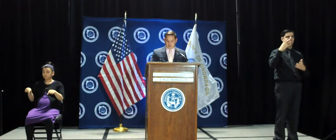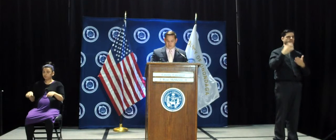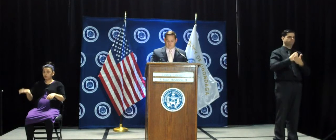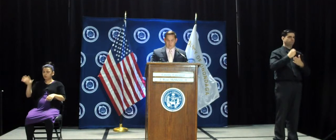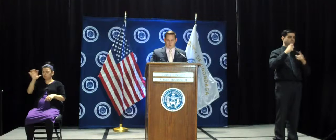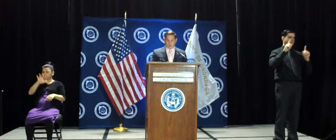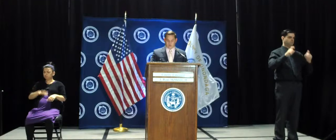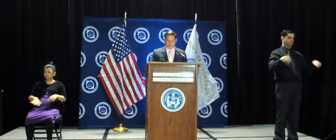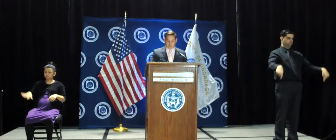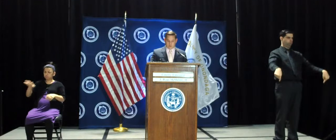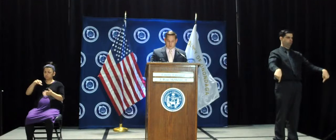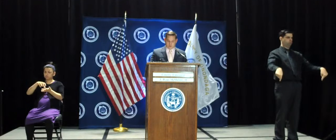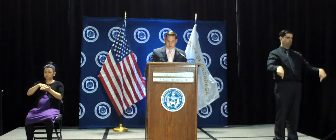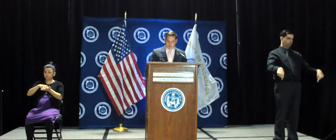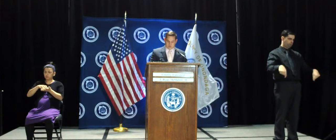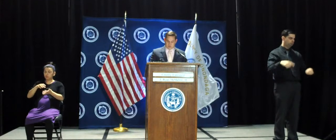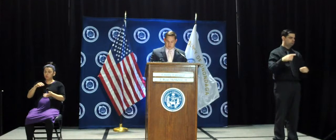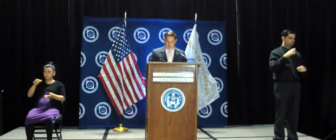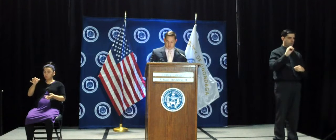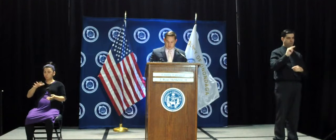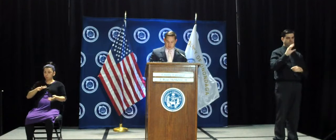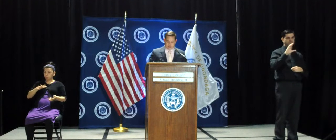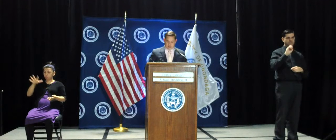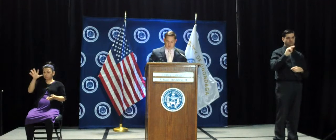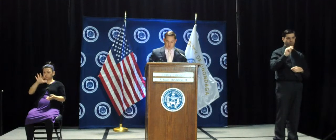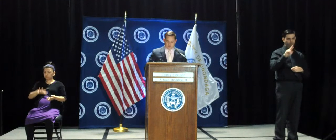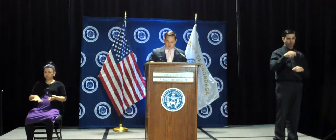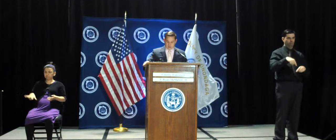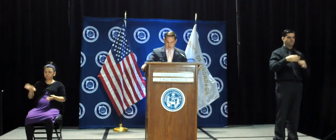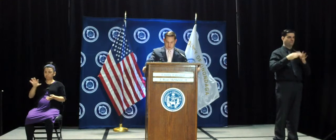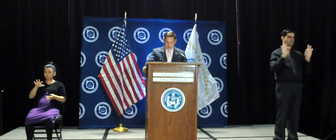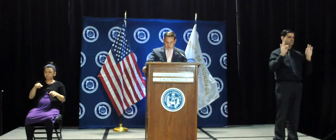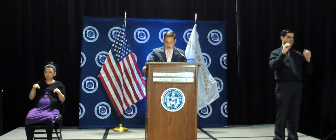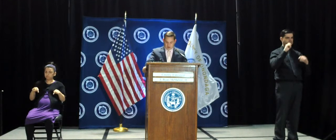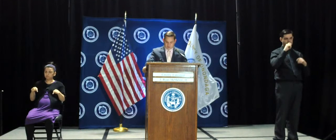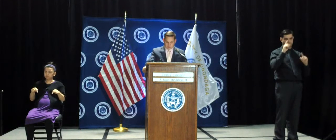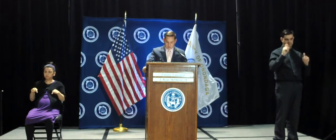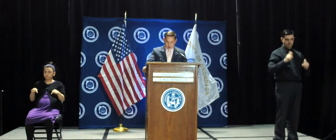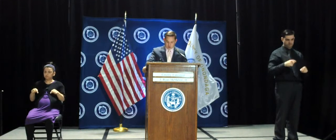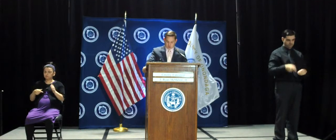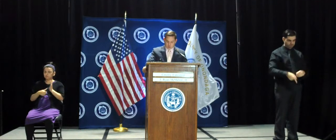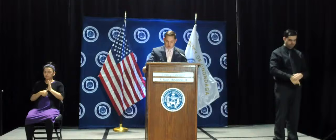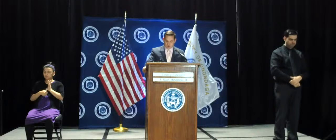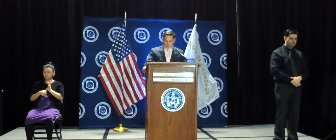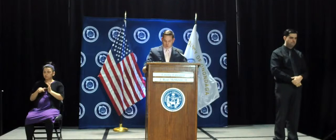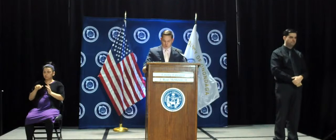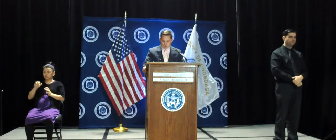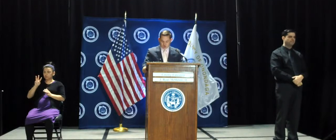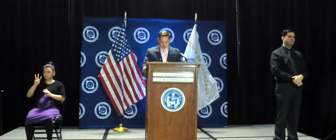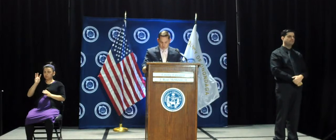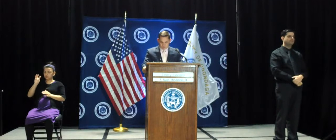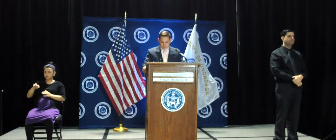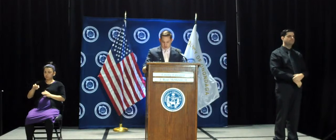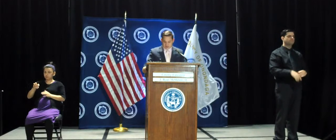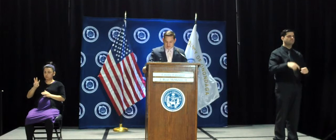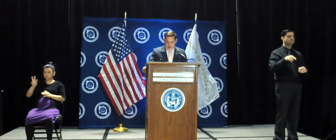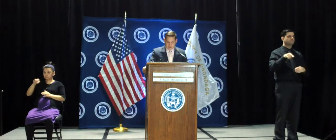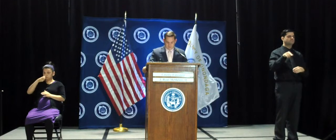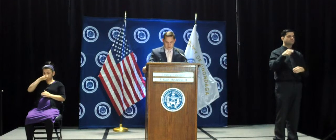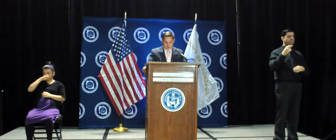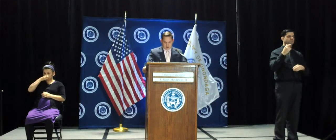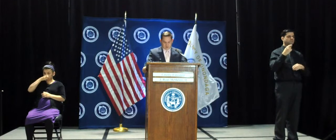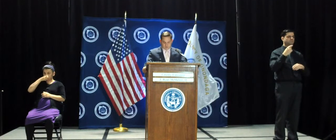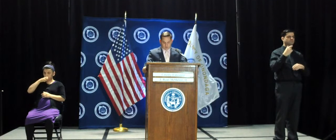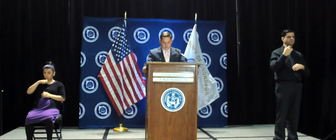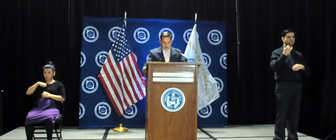This is day 4 of yellow zone testing. To date, we have tested 3,322 school children and